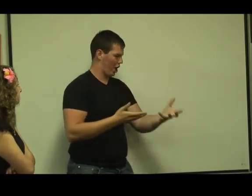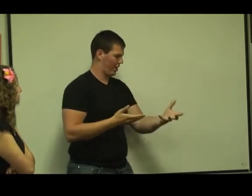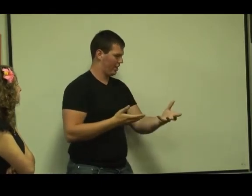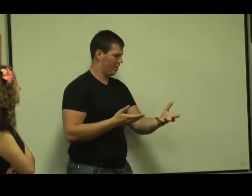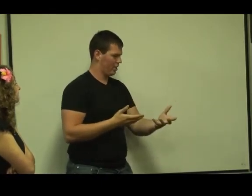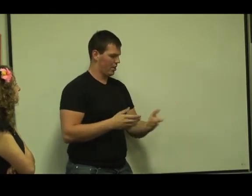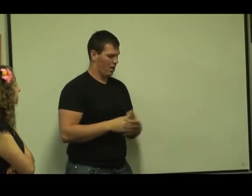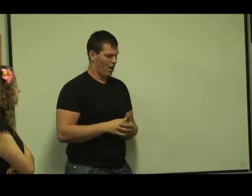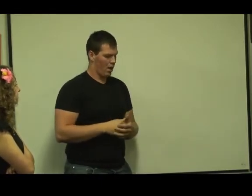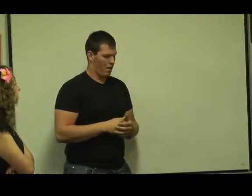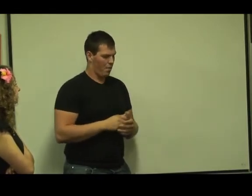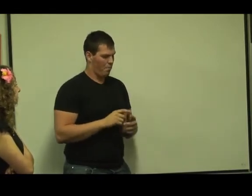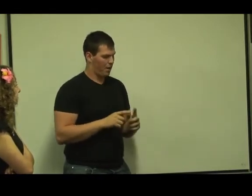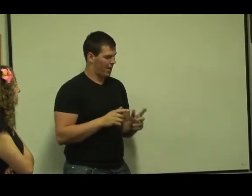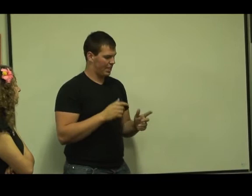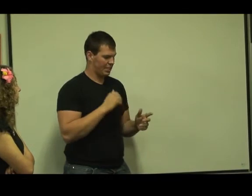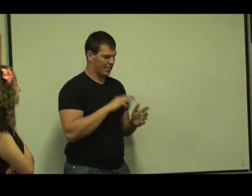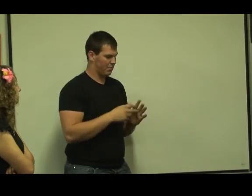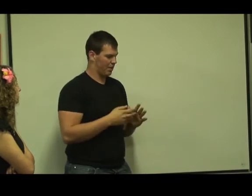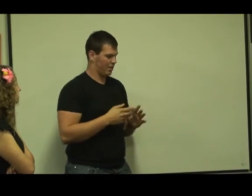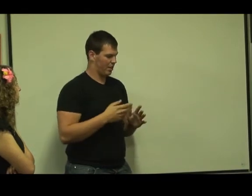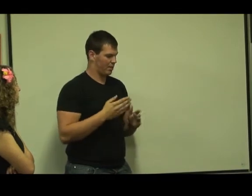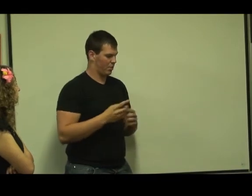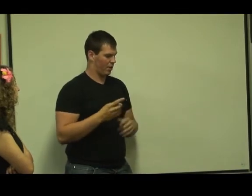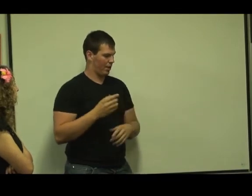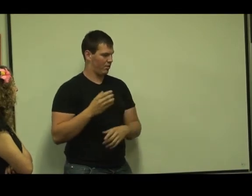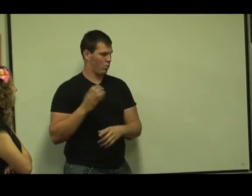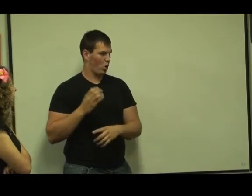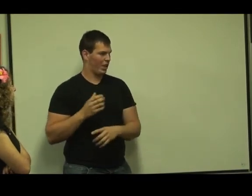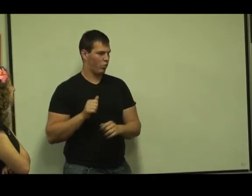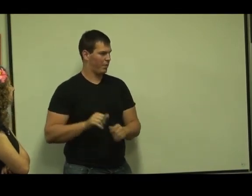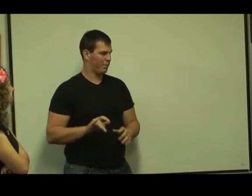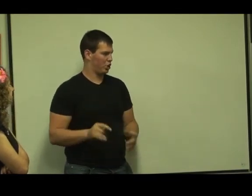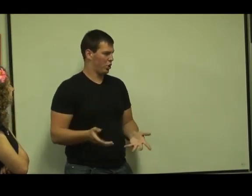on. But it doesn't mean like the way that quite would be able to do.